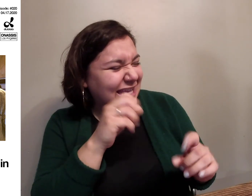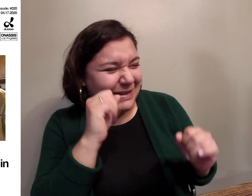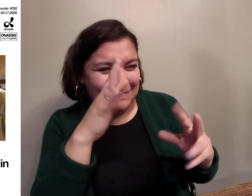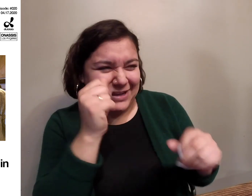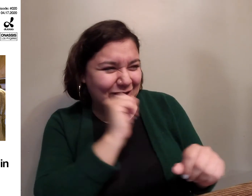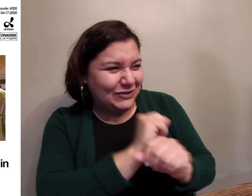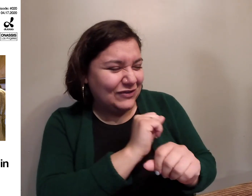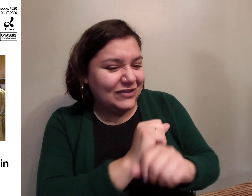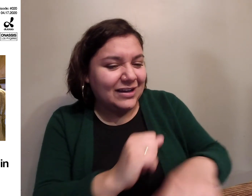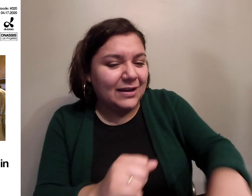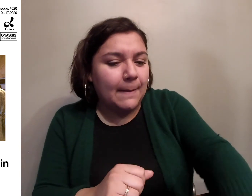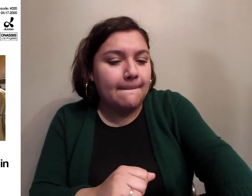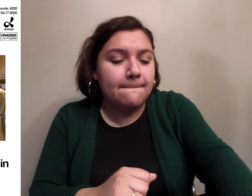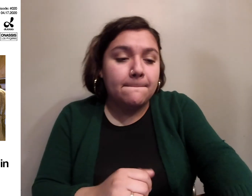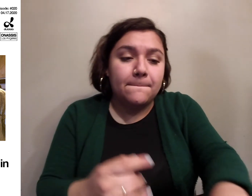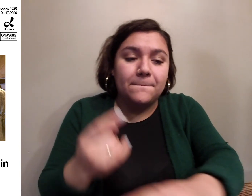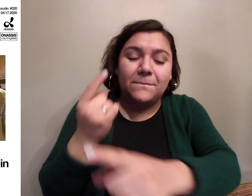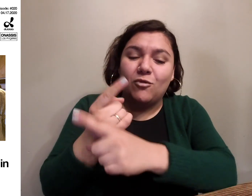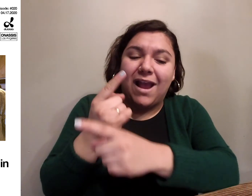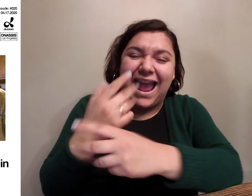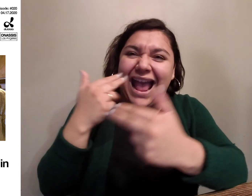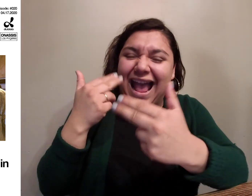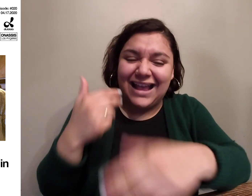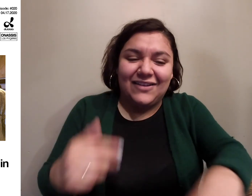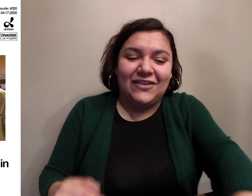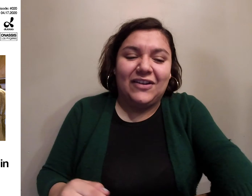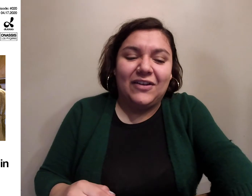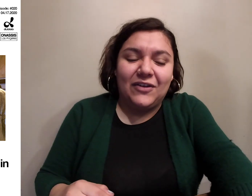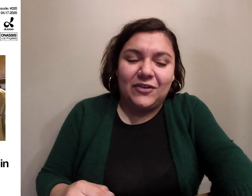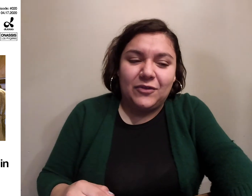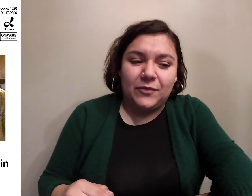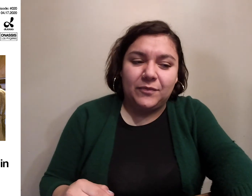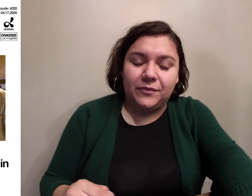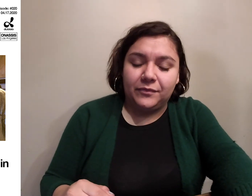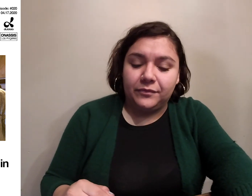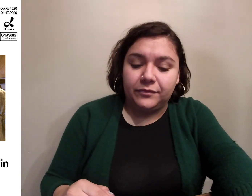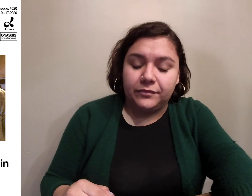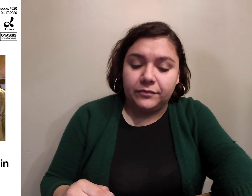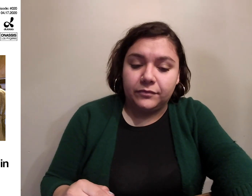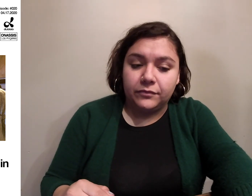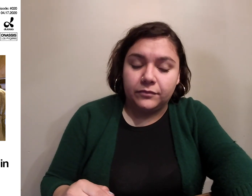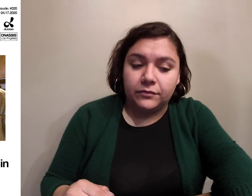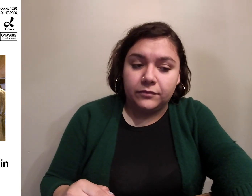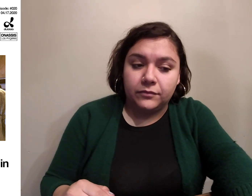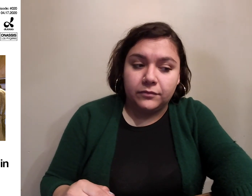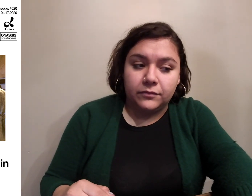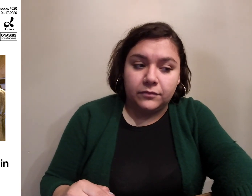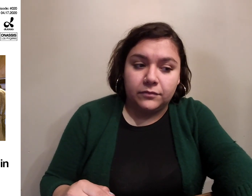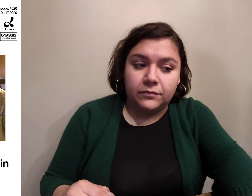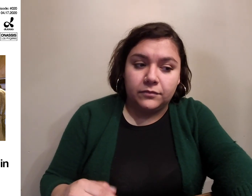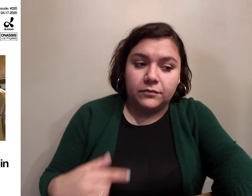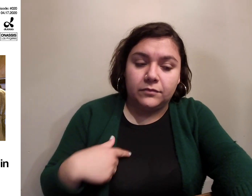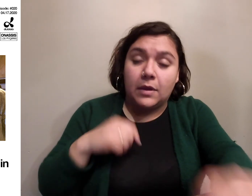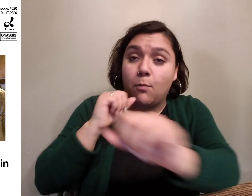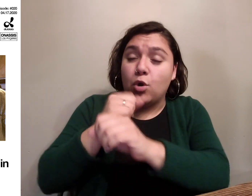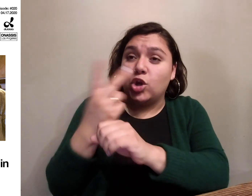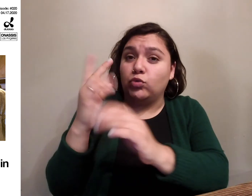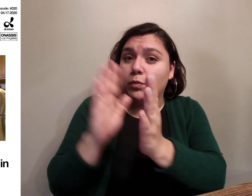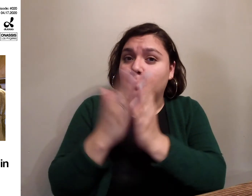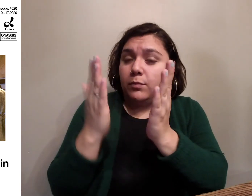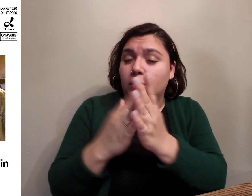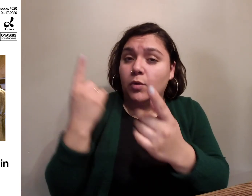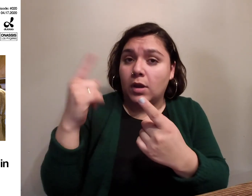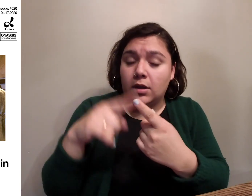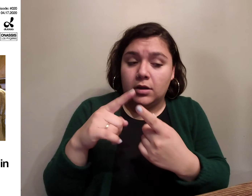Yeah. I will. I'm working on 2 books, and one is actually a very